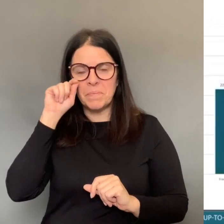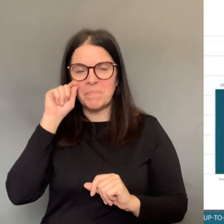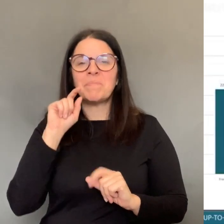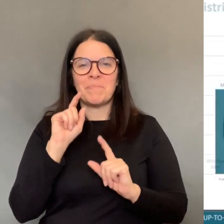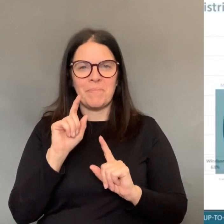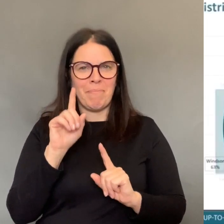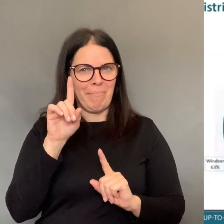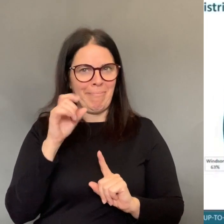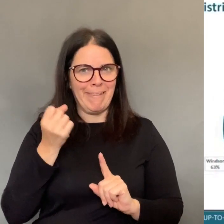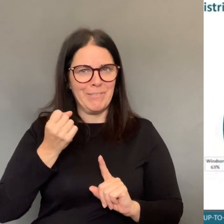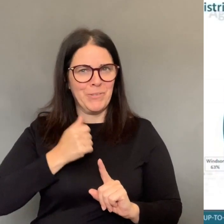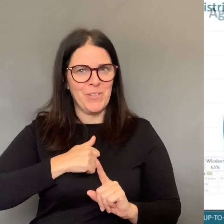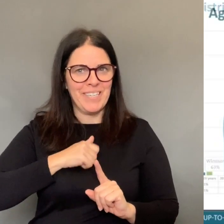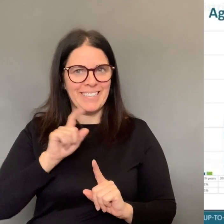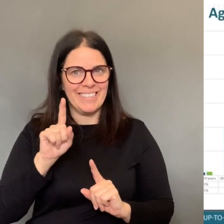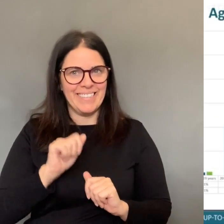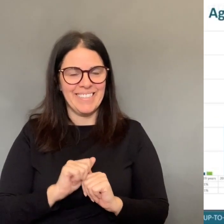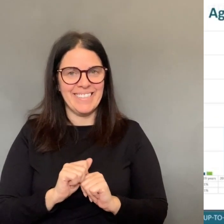Hold on for a second.